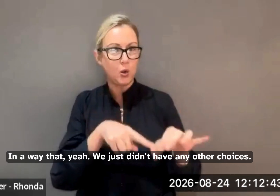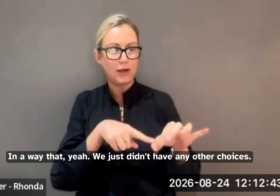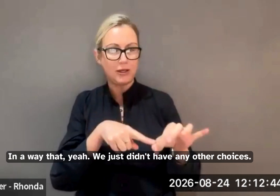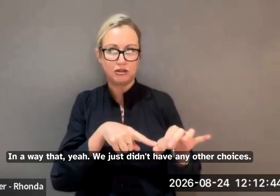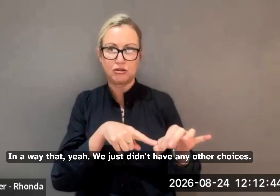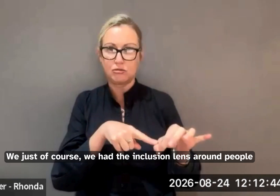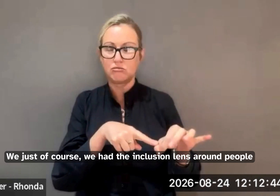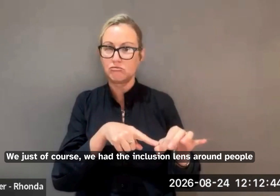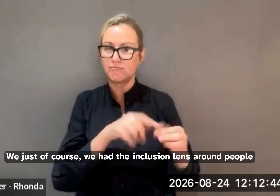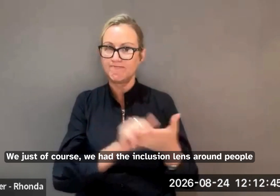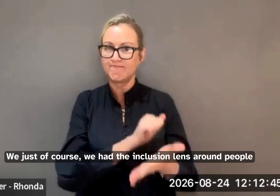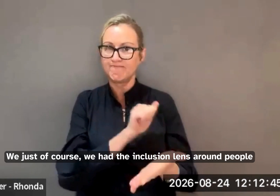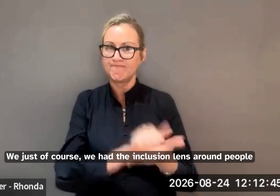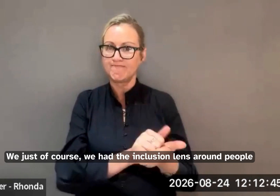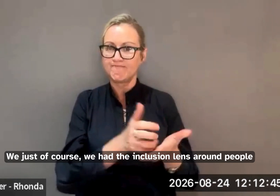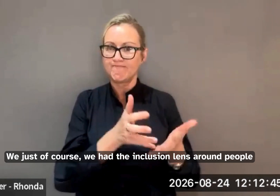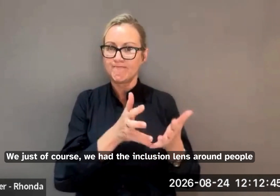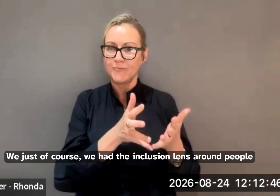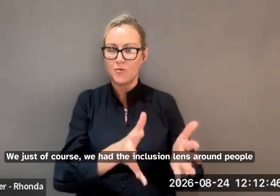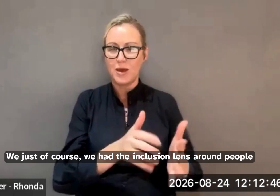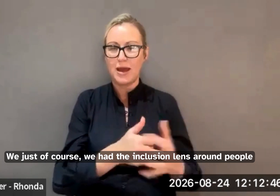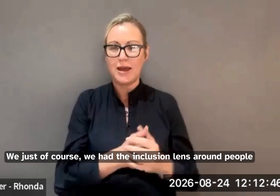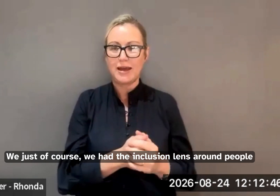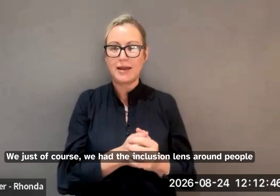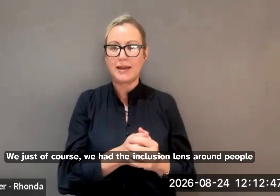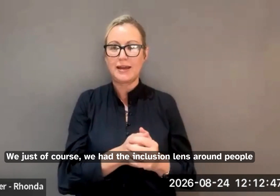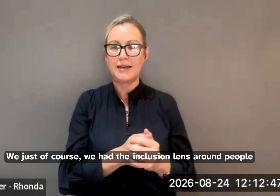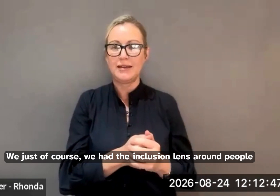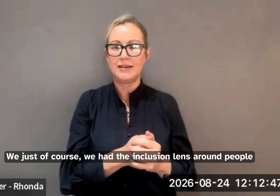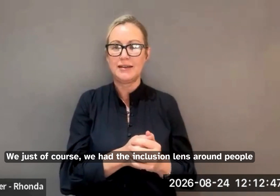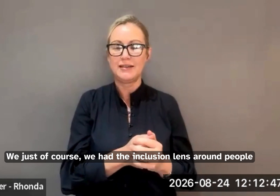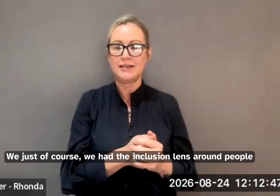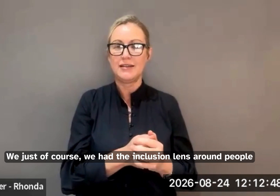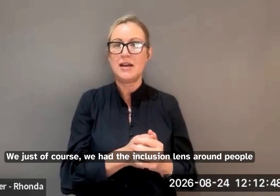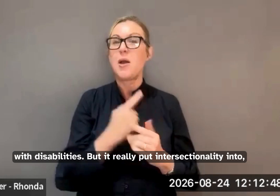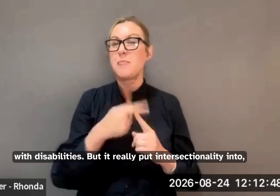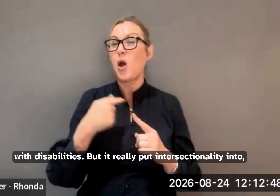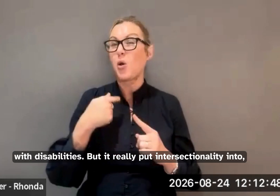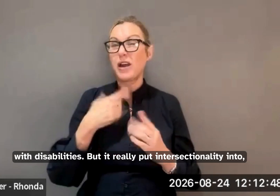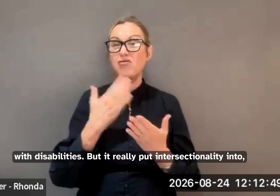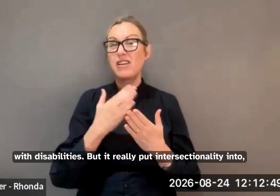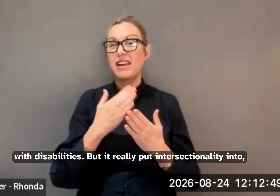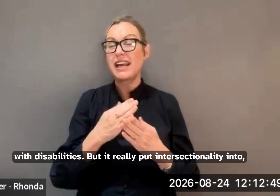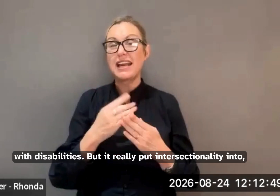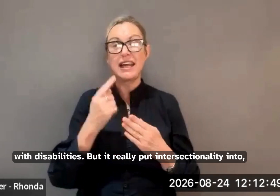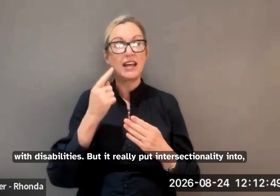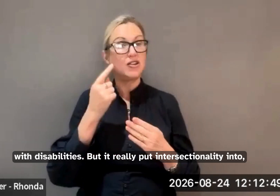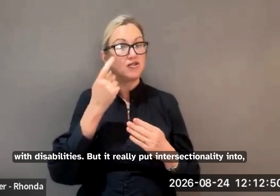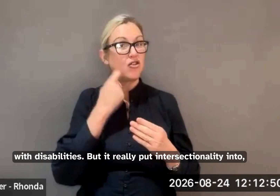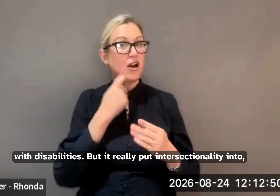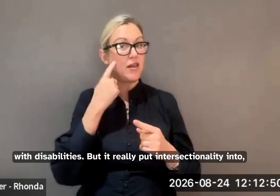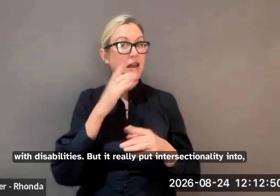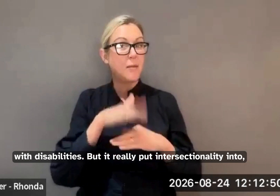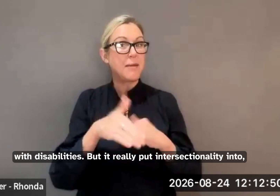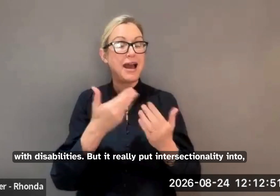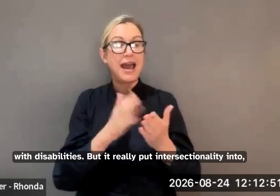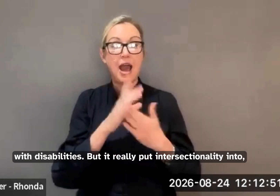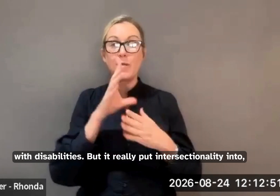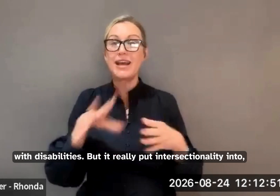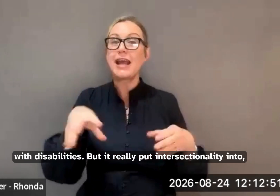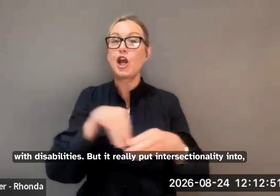any other choice. So of course we had then the inclusion lens around people with disabilities, but it really